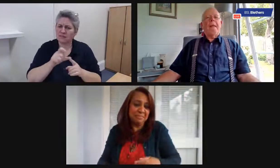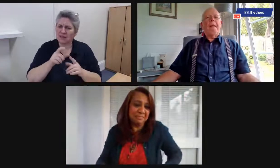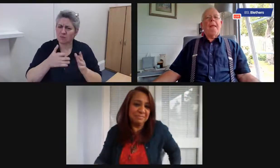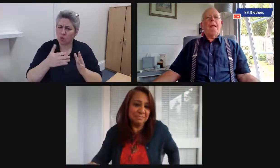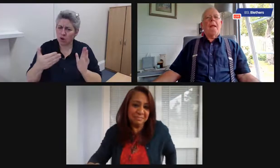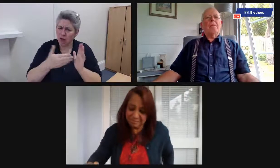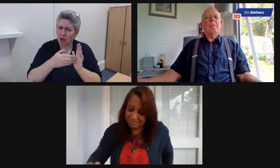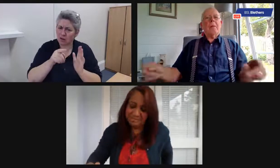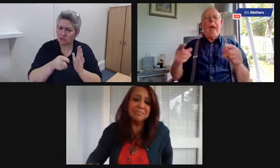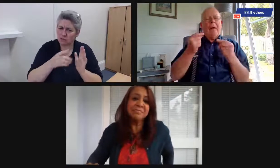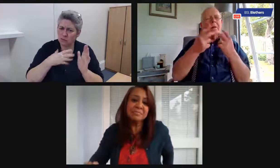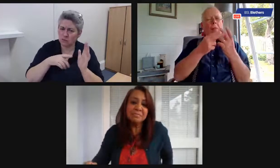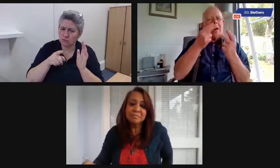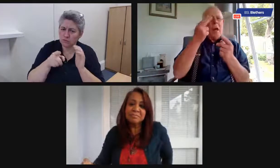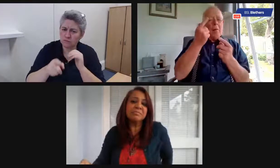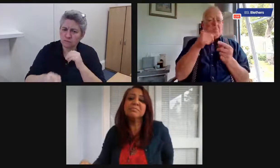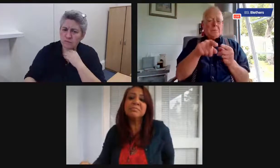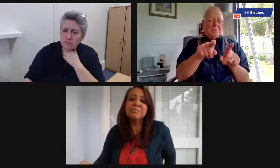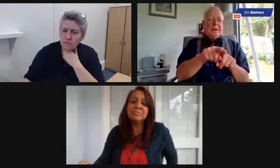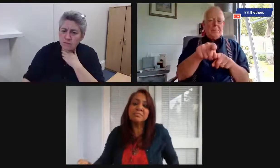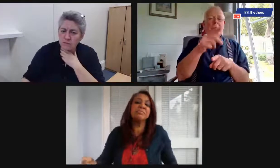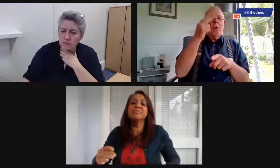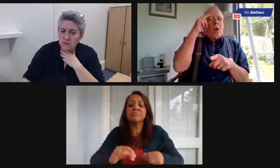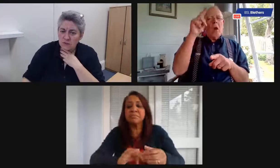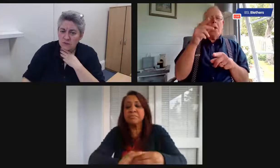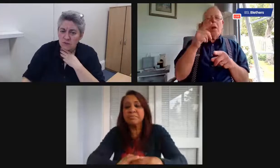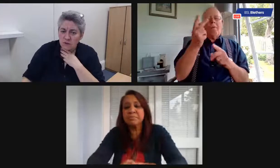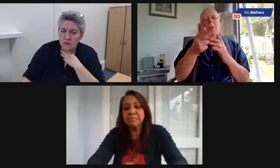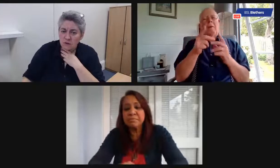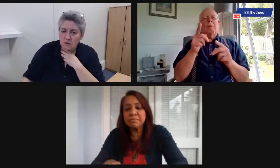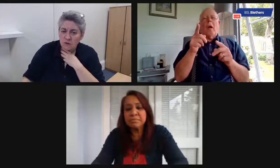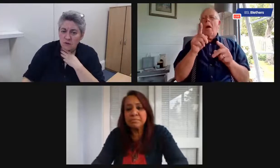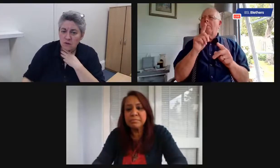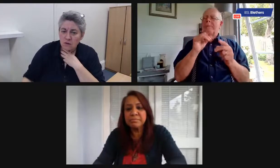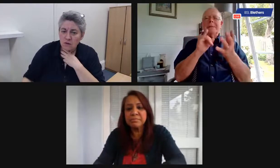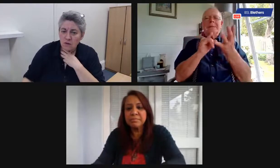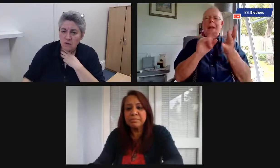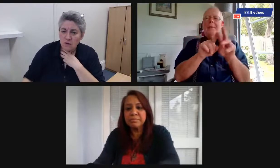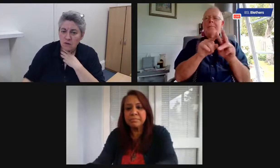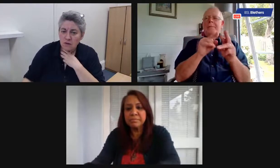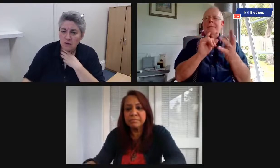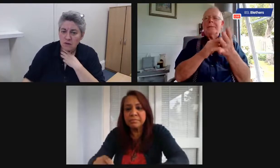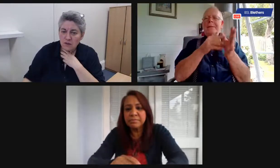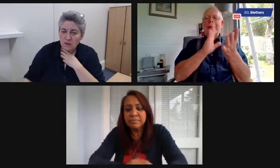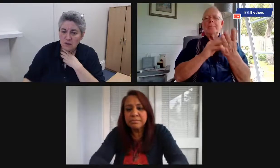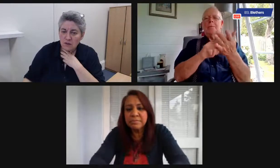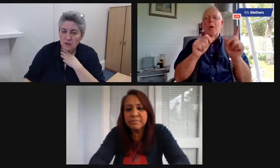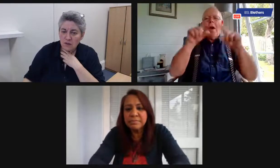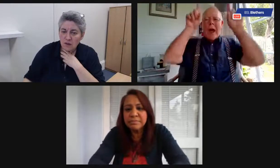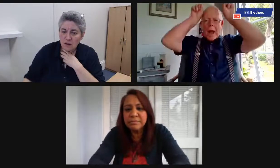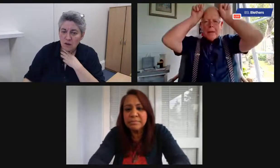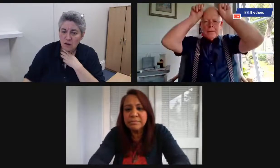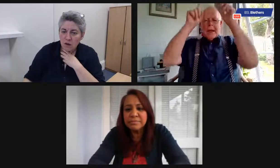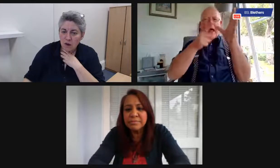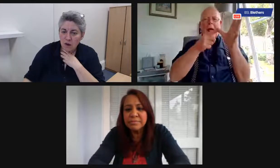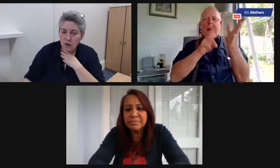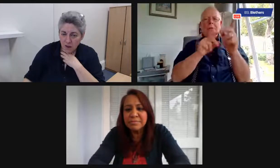That's so good. Dave, you wanted to say something there. Yes, I did want to say that there's another one,